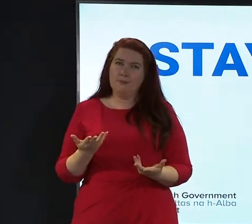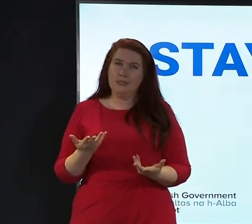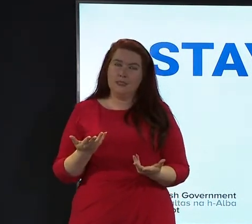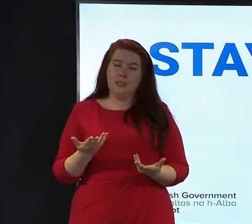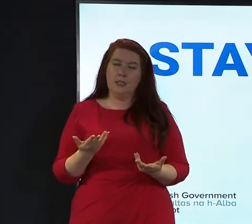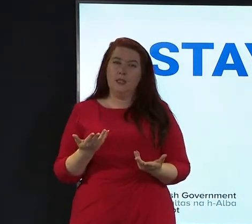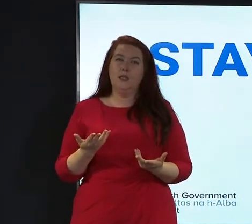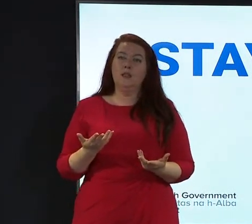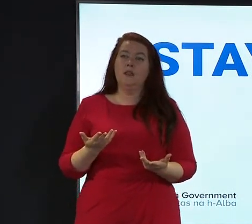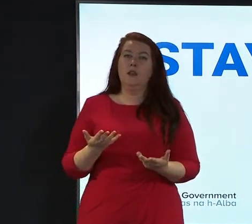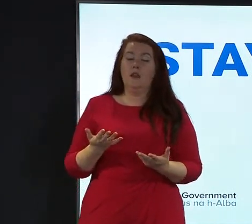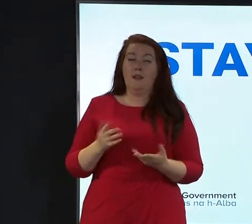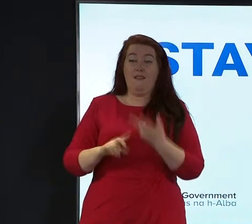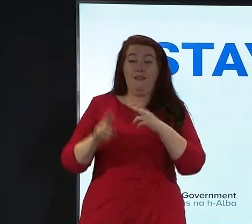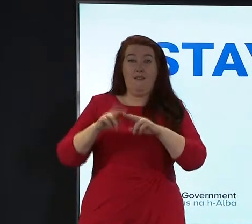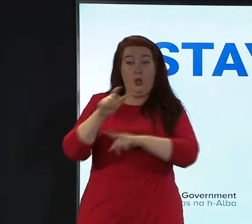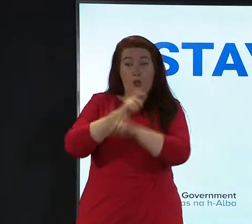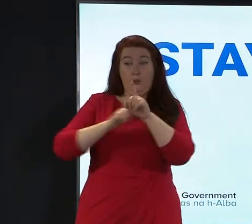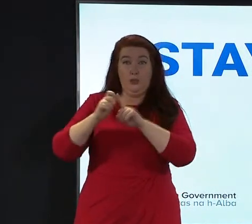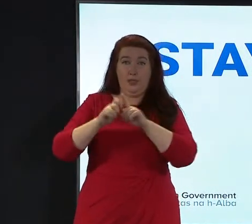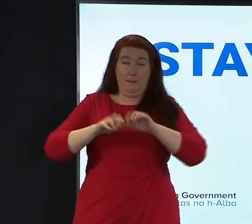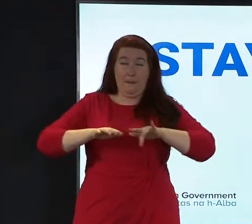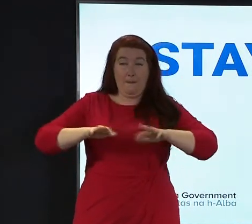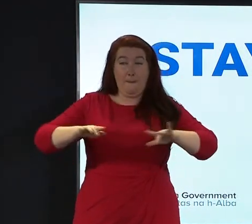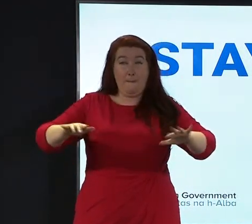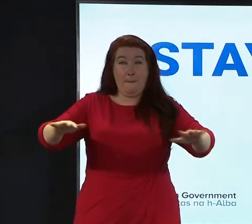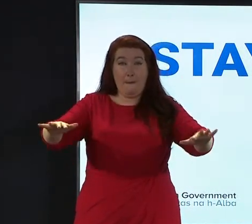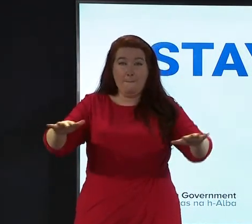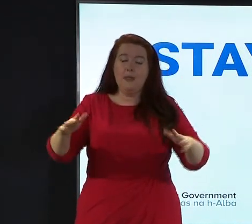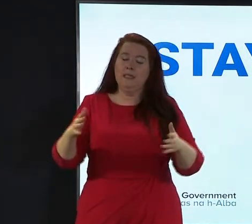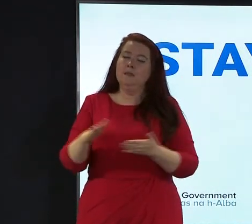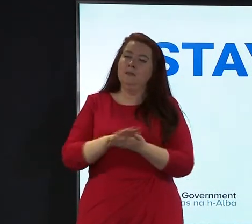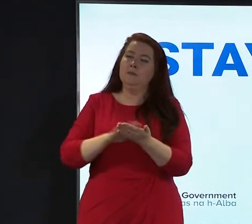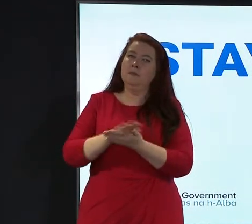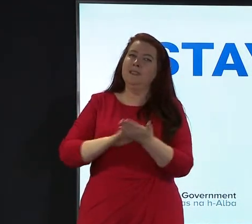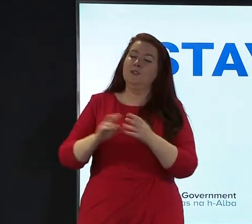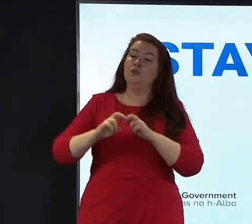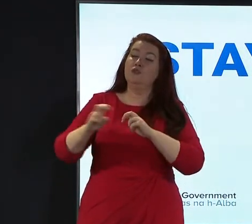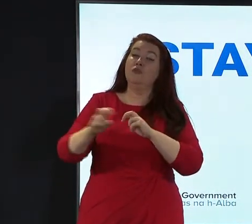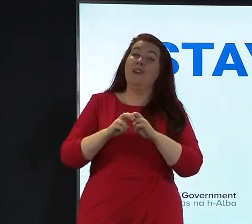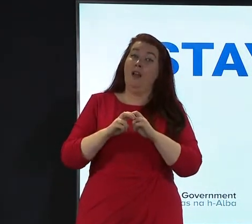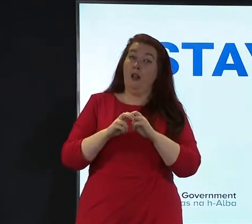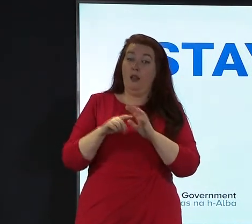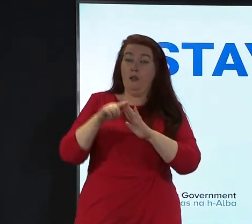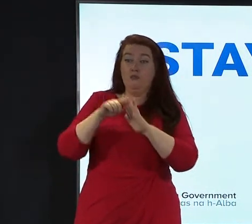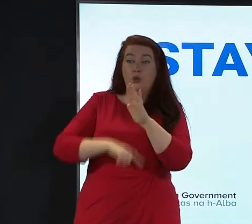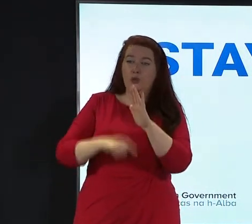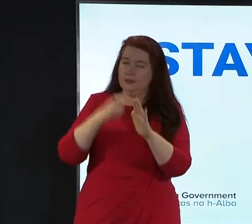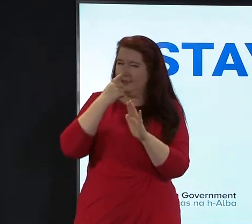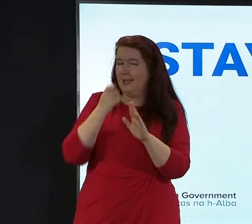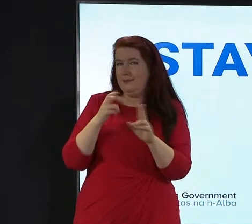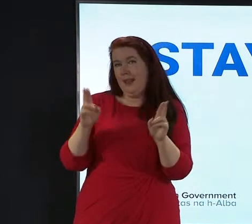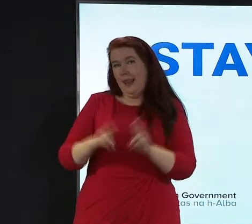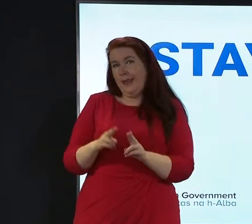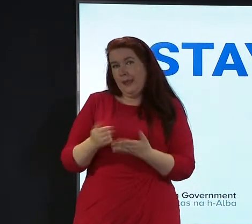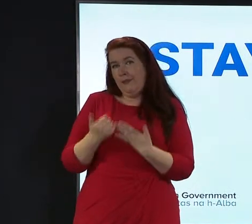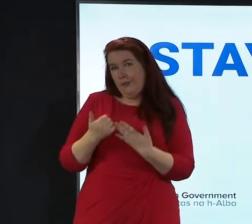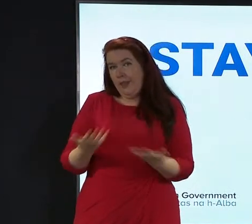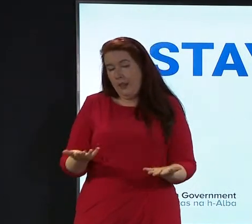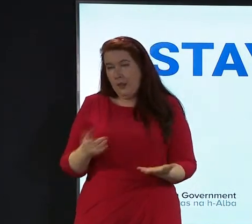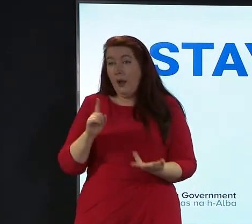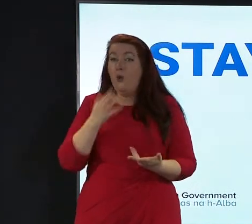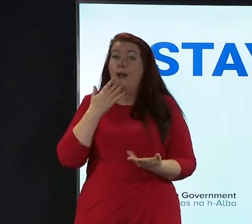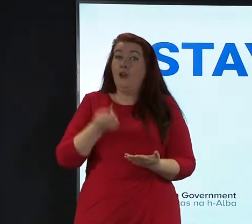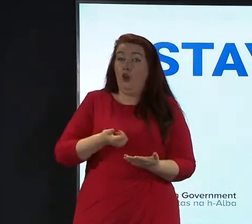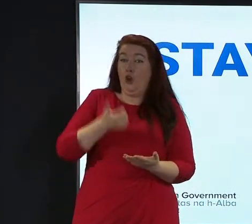have widespread community transmission, the efficacy of travel restrictions reduces. But often when you're in the earlier